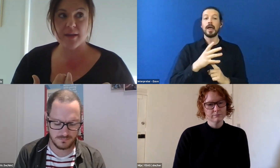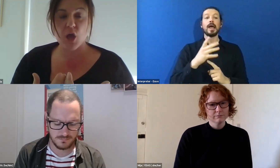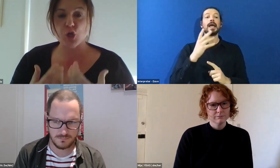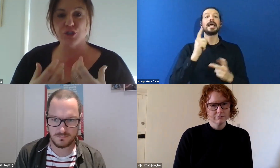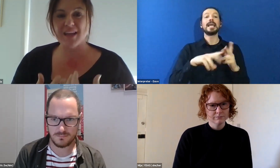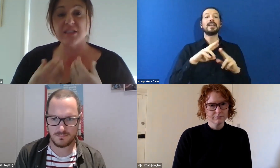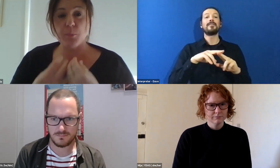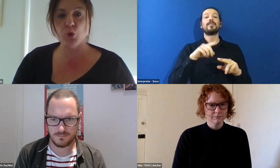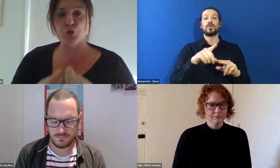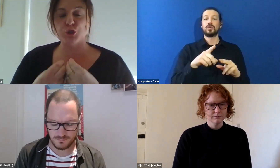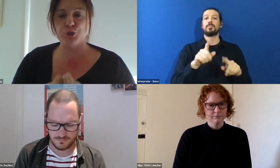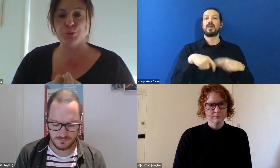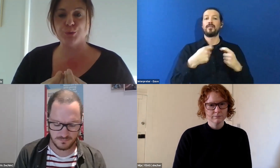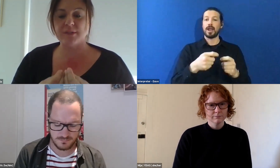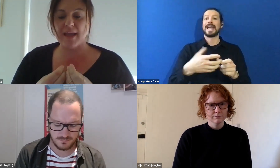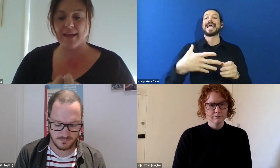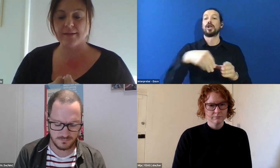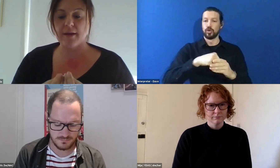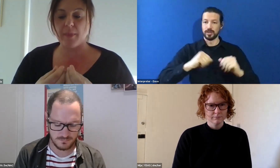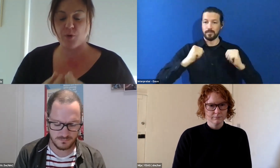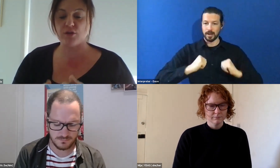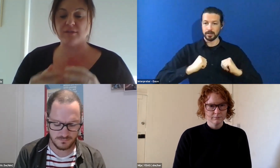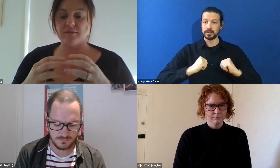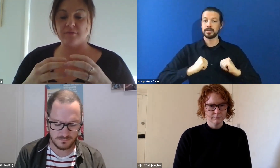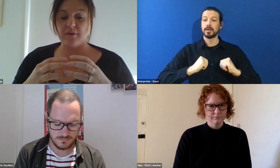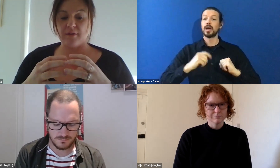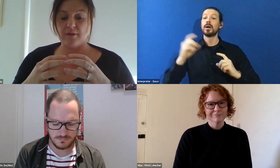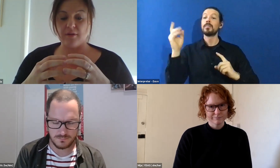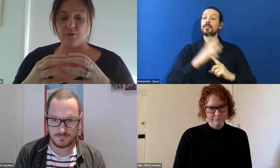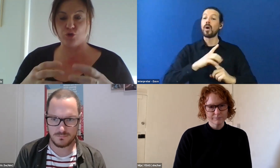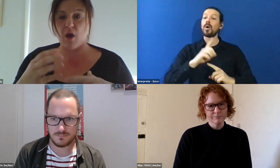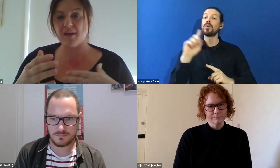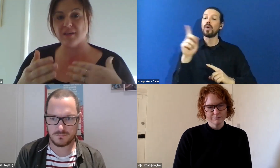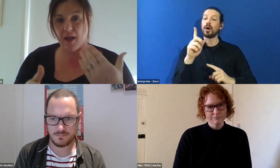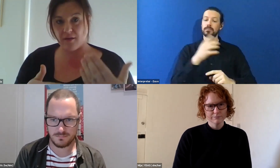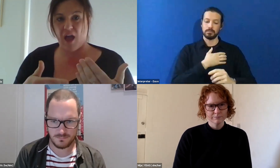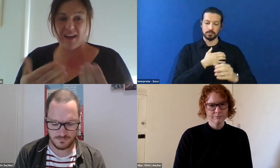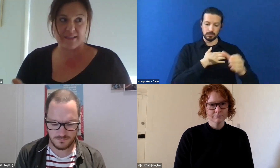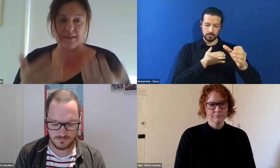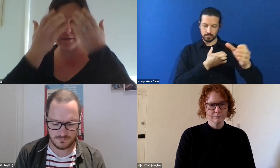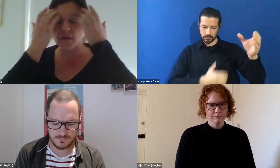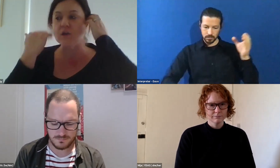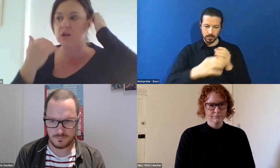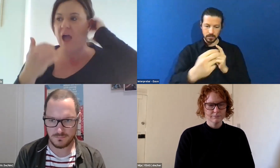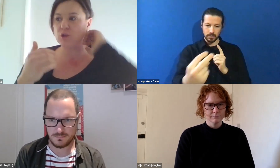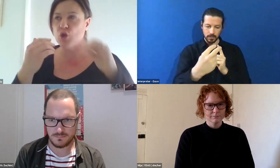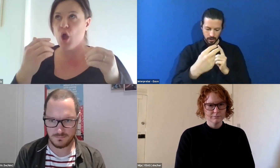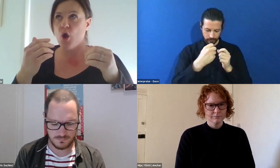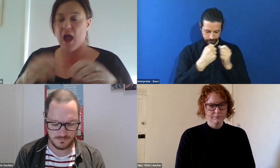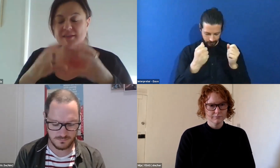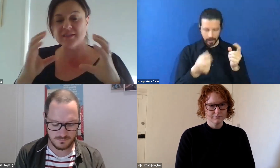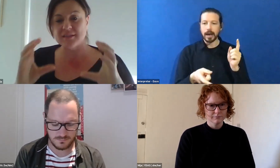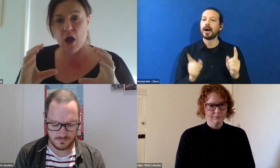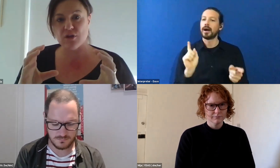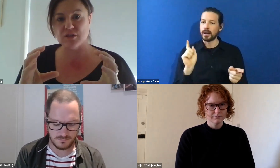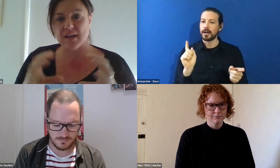practice. You need to put your shoes in the person you're trying to assist. So